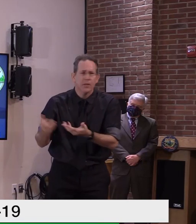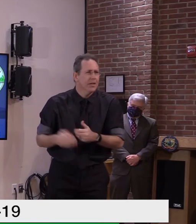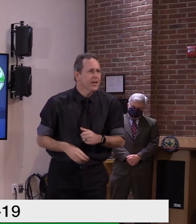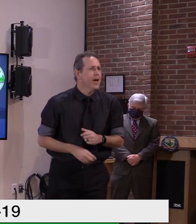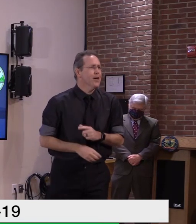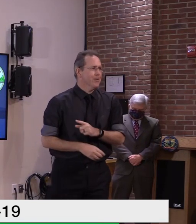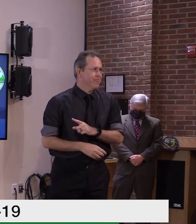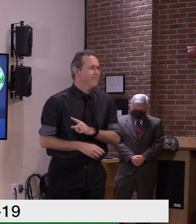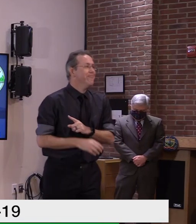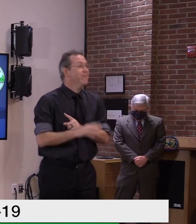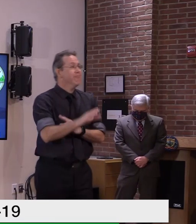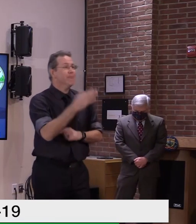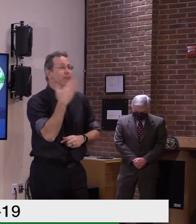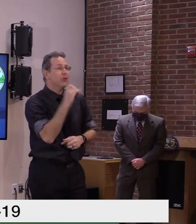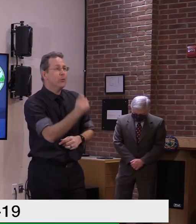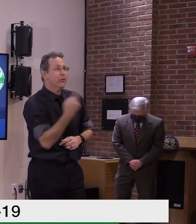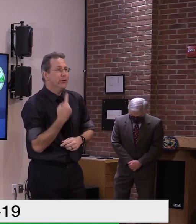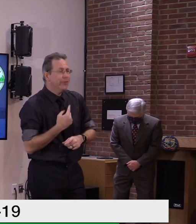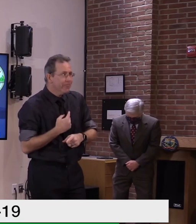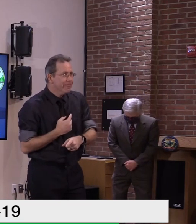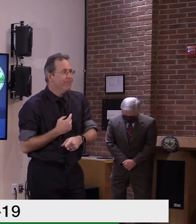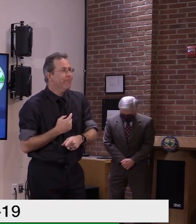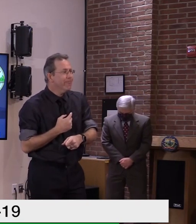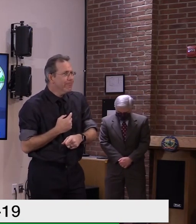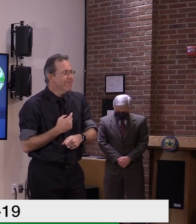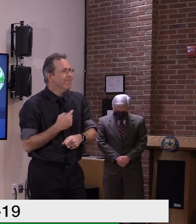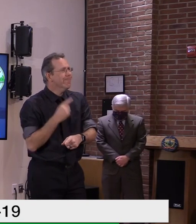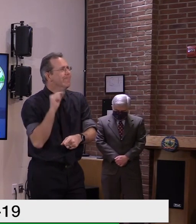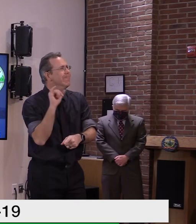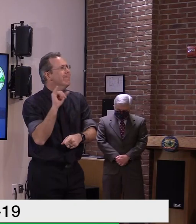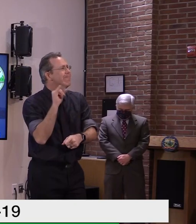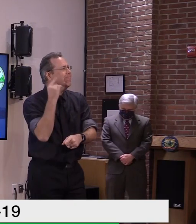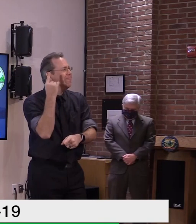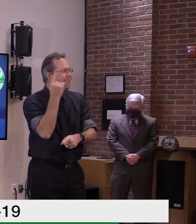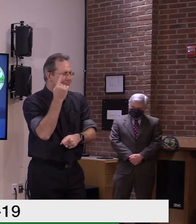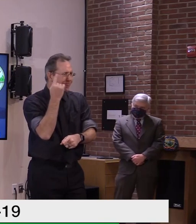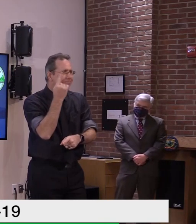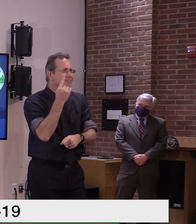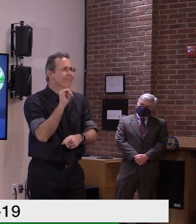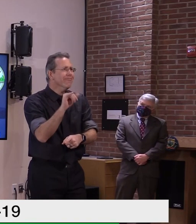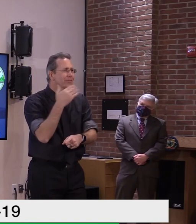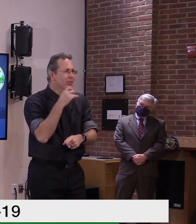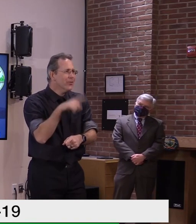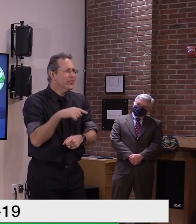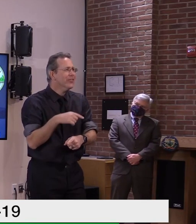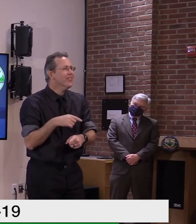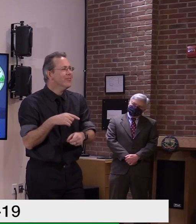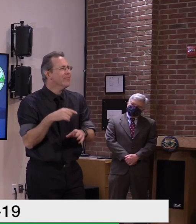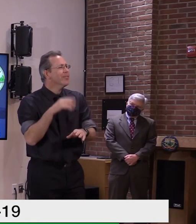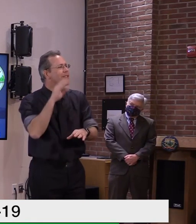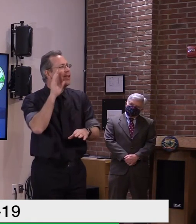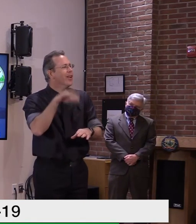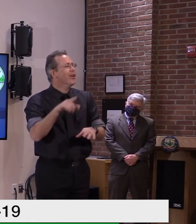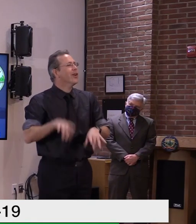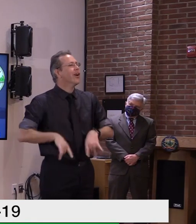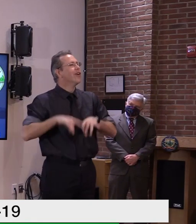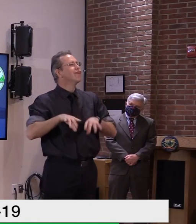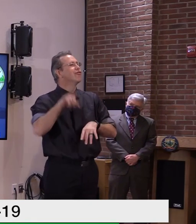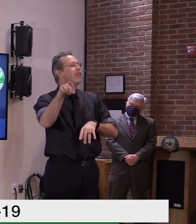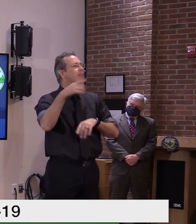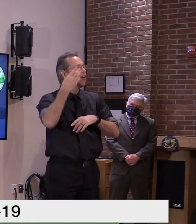which began, you know, in the flu season for Australia, which was, you know, months